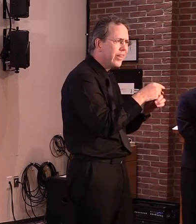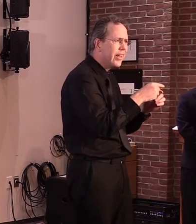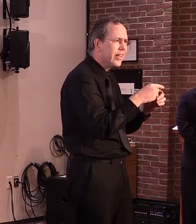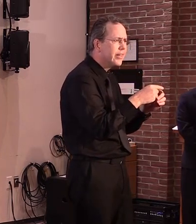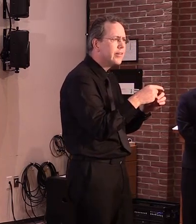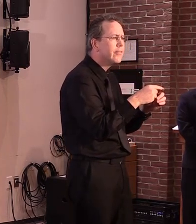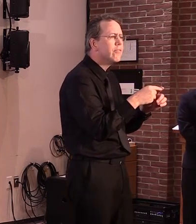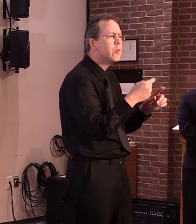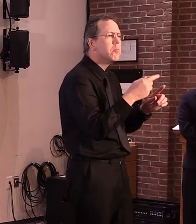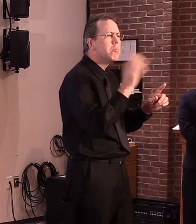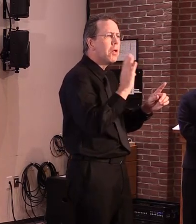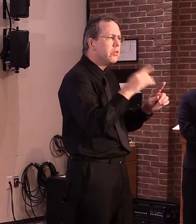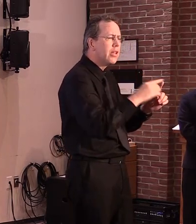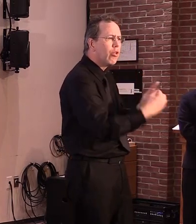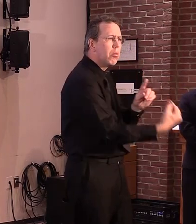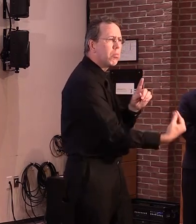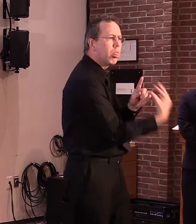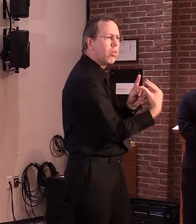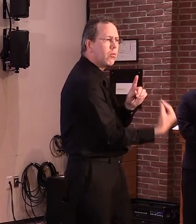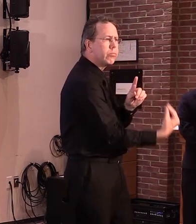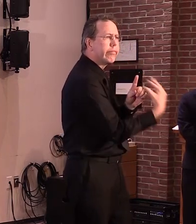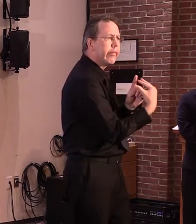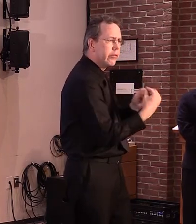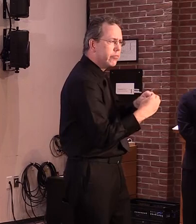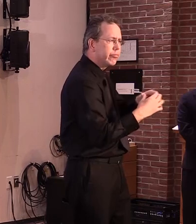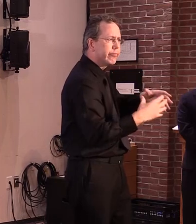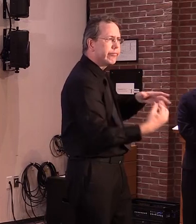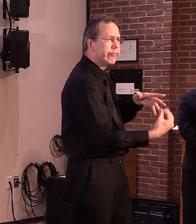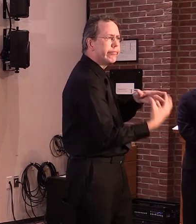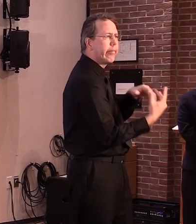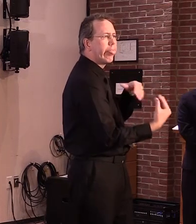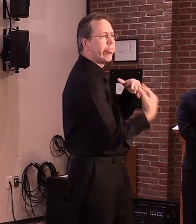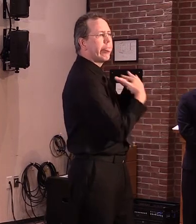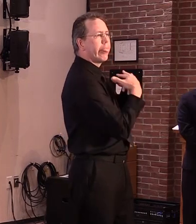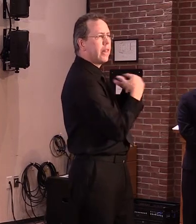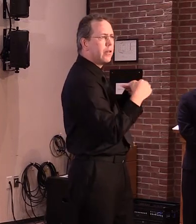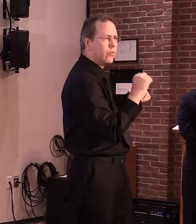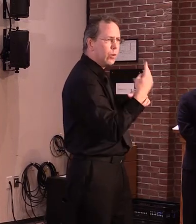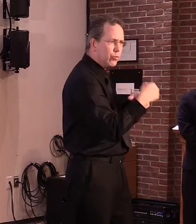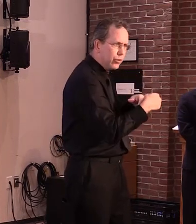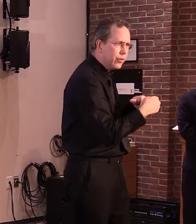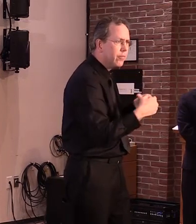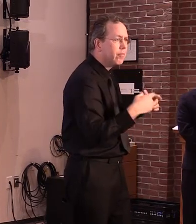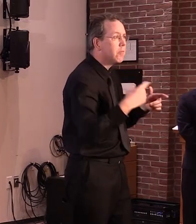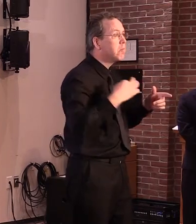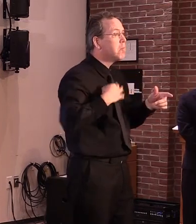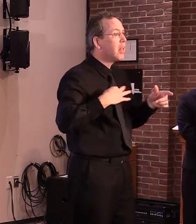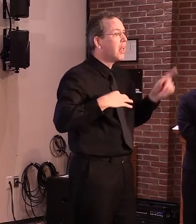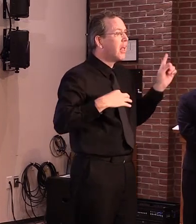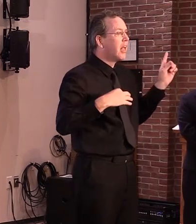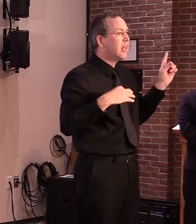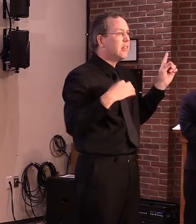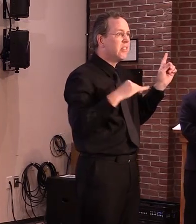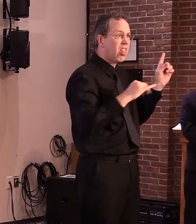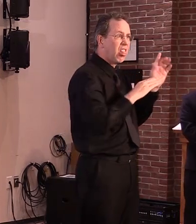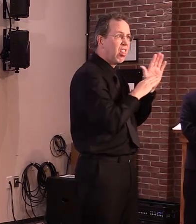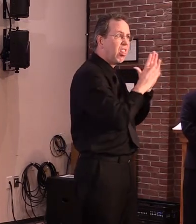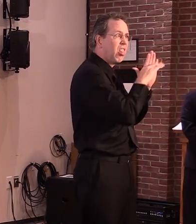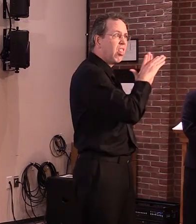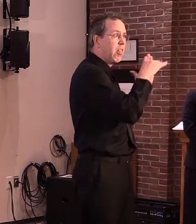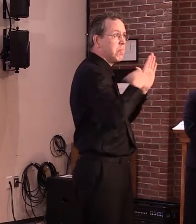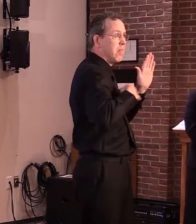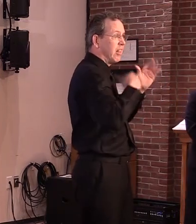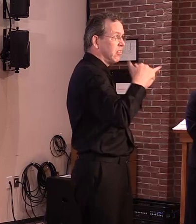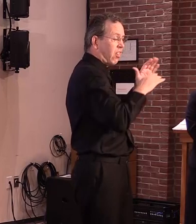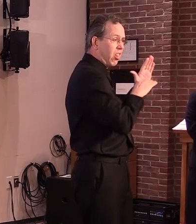north. I would also say that I don't believe Maine has hit their peak at this time. So again, regionally,